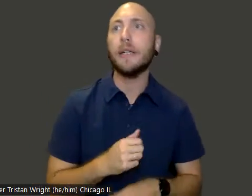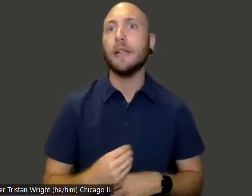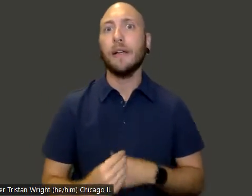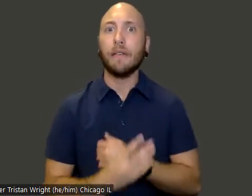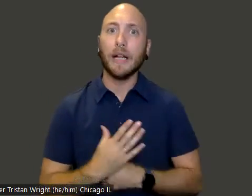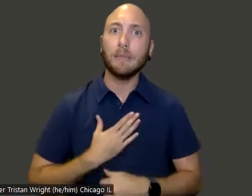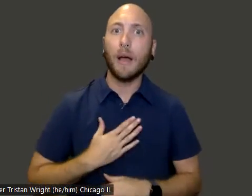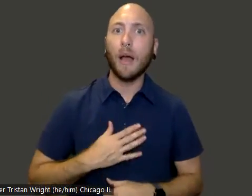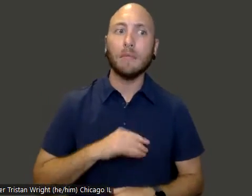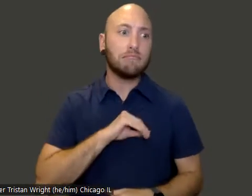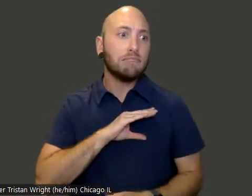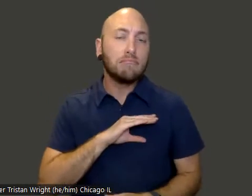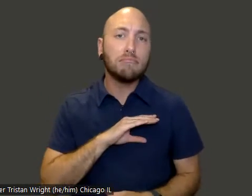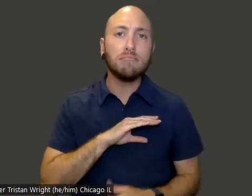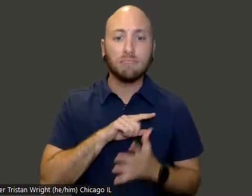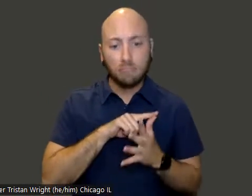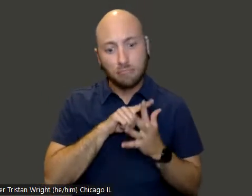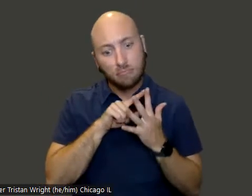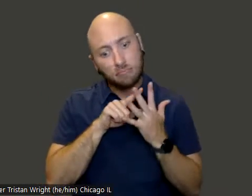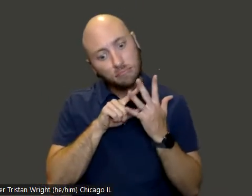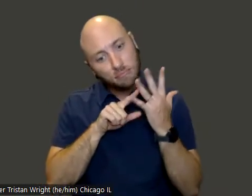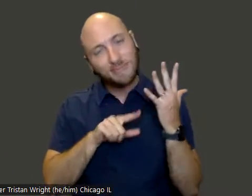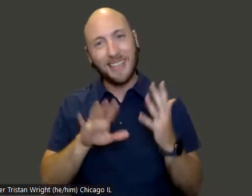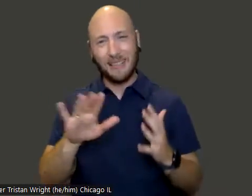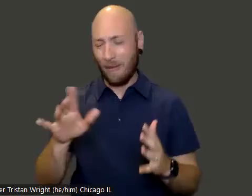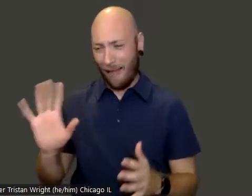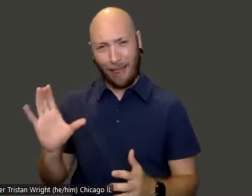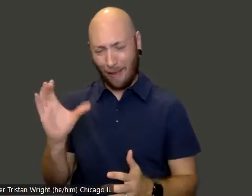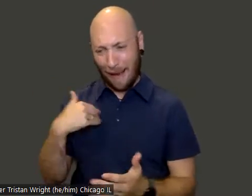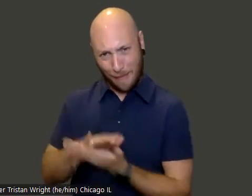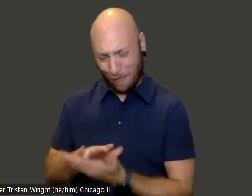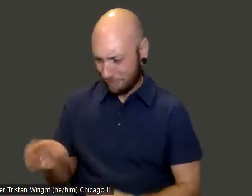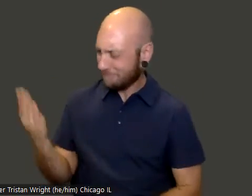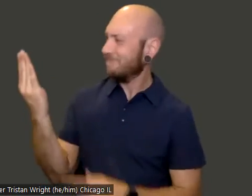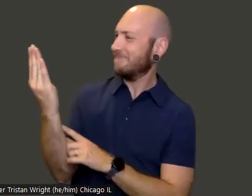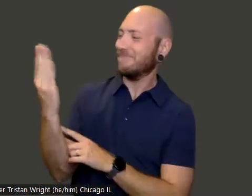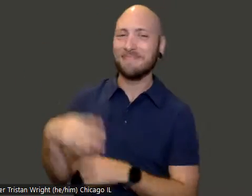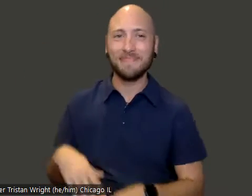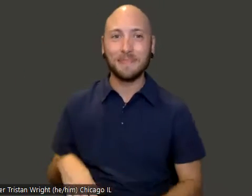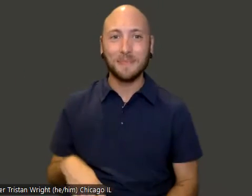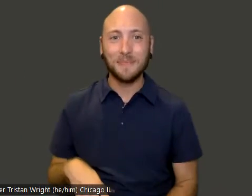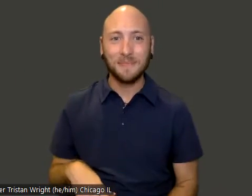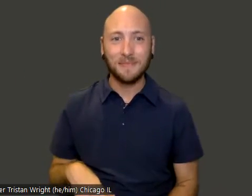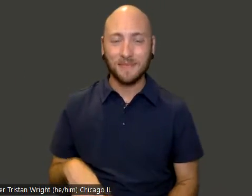my self-esteem. What else I got here? I got an inventory right here.